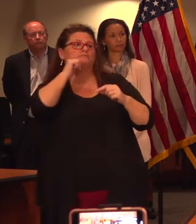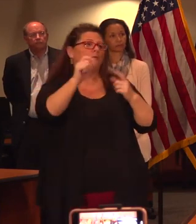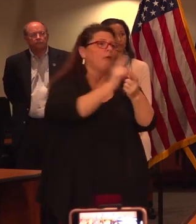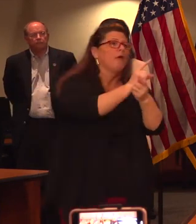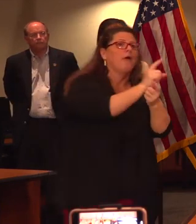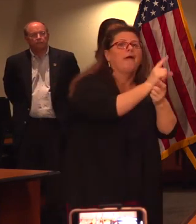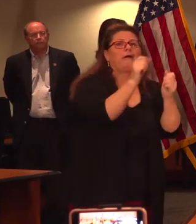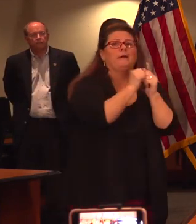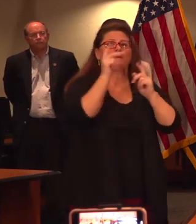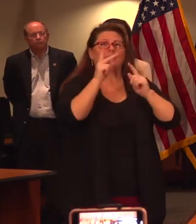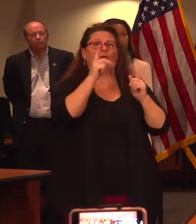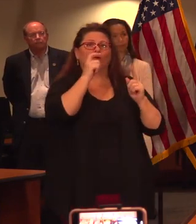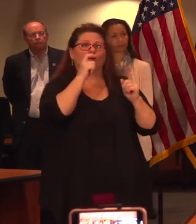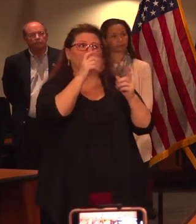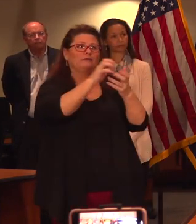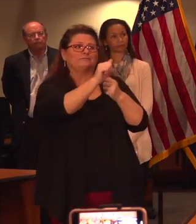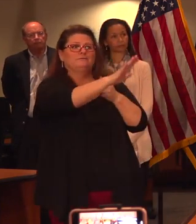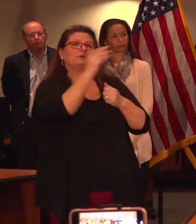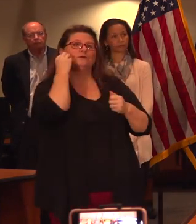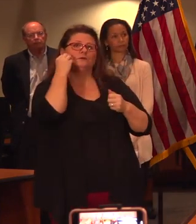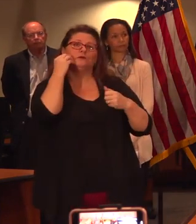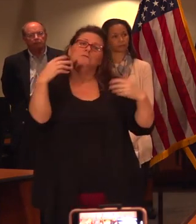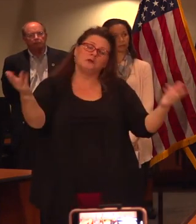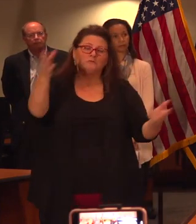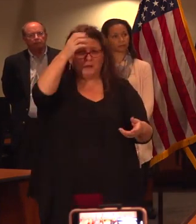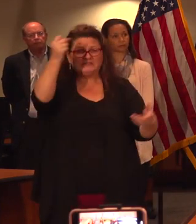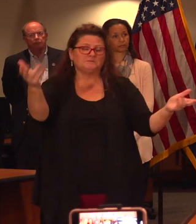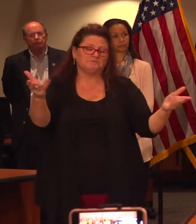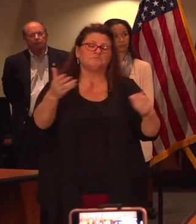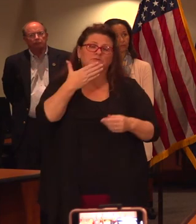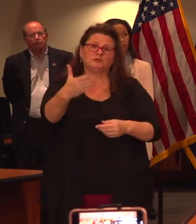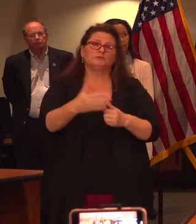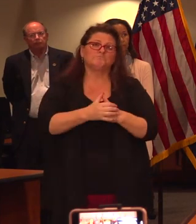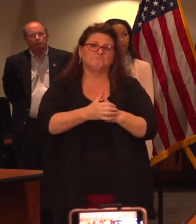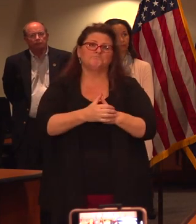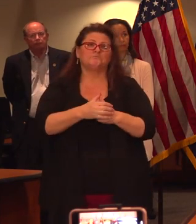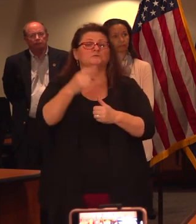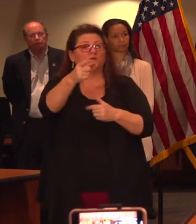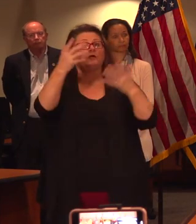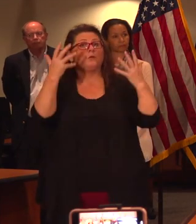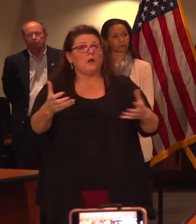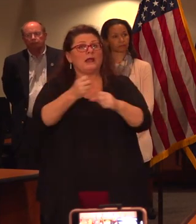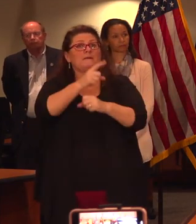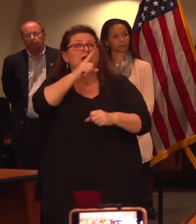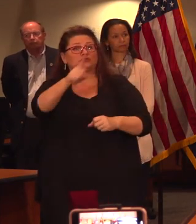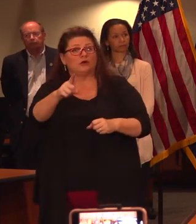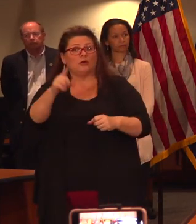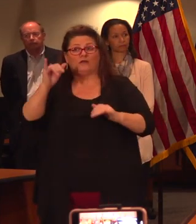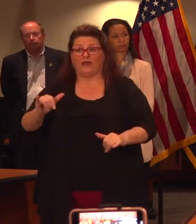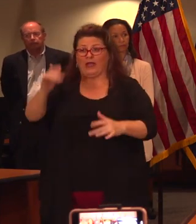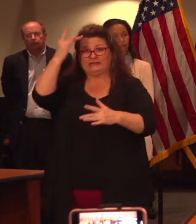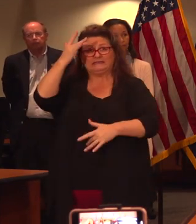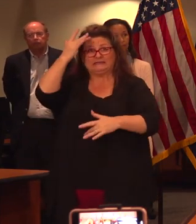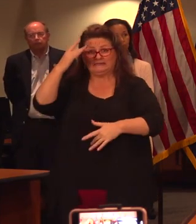possible from each other. I mean, it's just common sense. If you want to retard the growth and the spread of that disease, then you